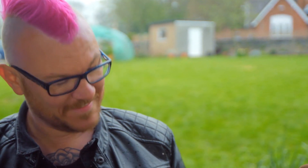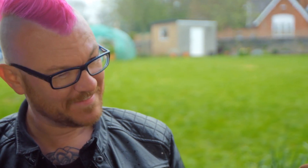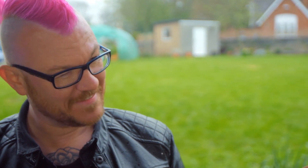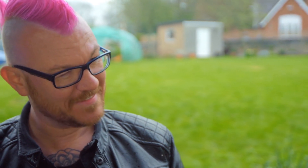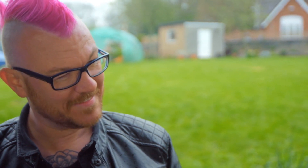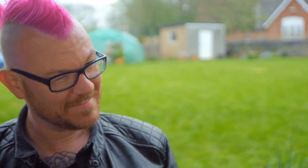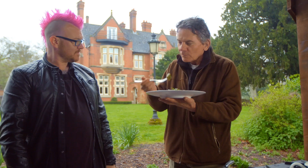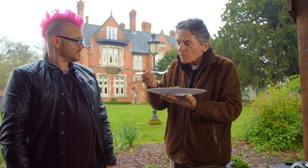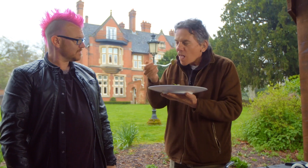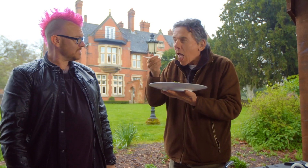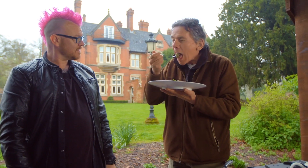Wow.